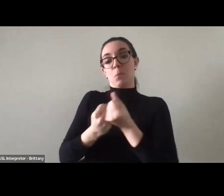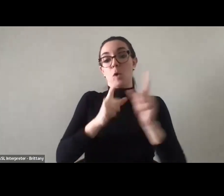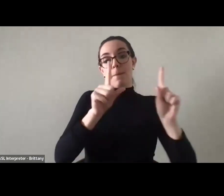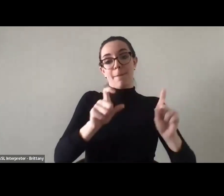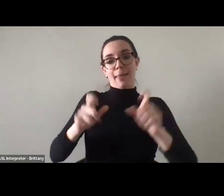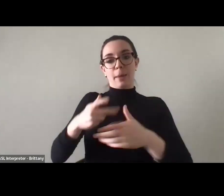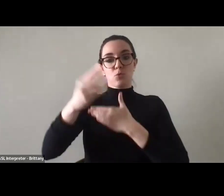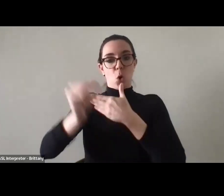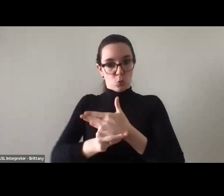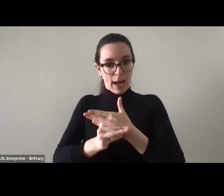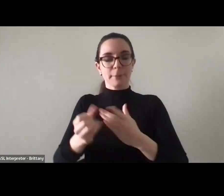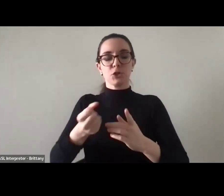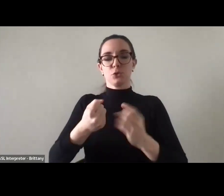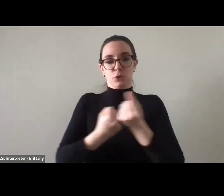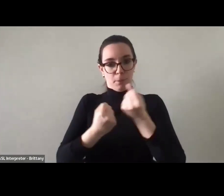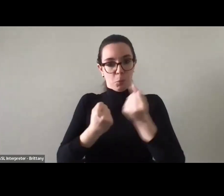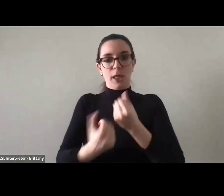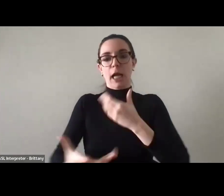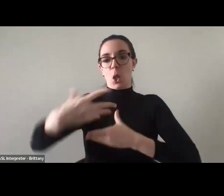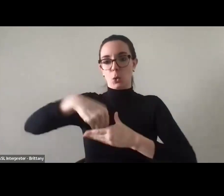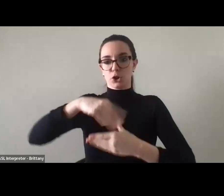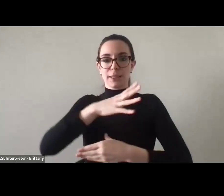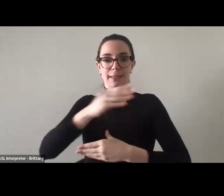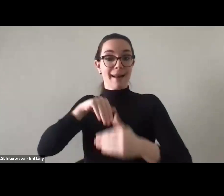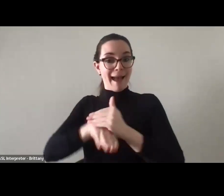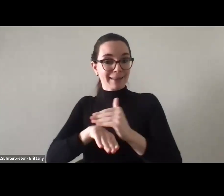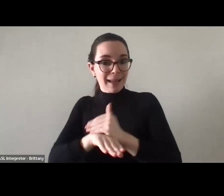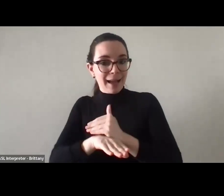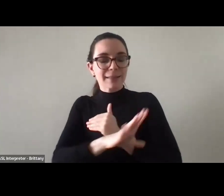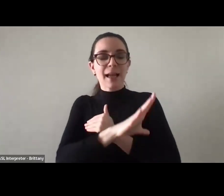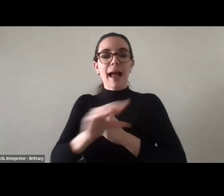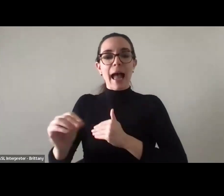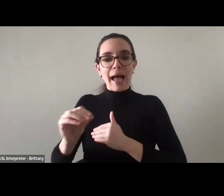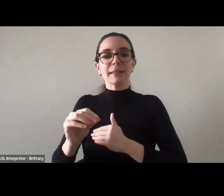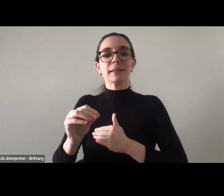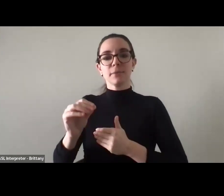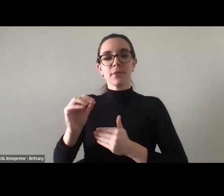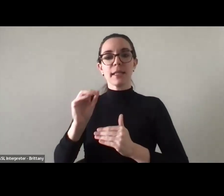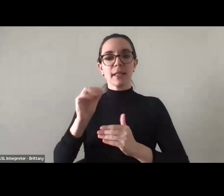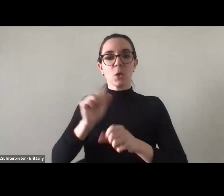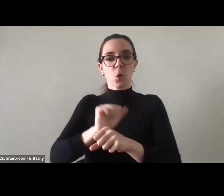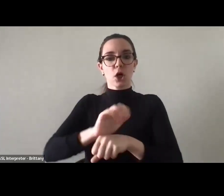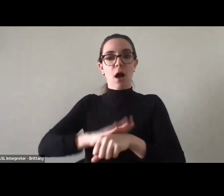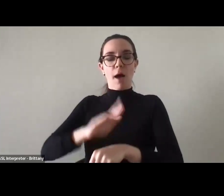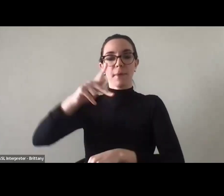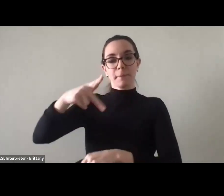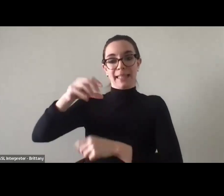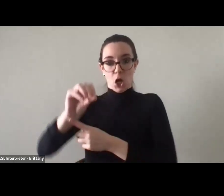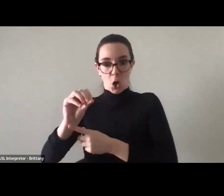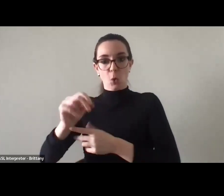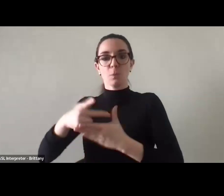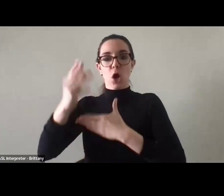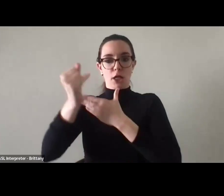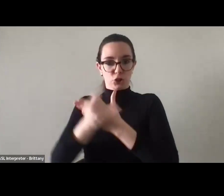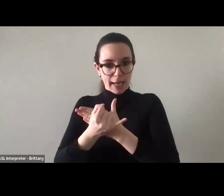access. Notably, ODEP's work on the PIA project has been focusing on aligning our efforts toward multiple